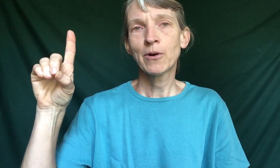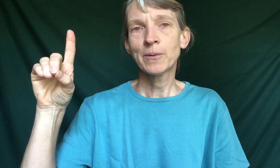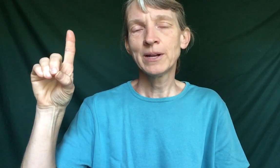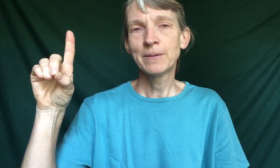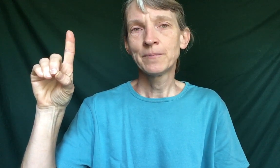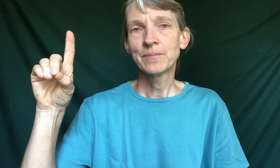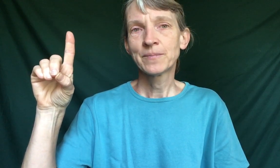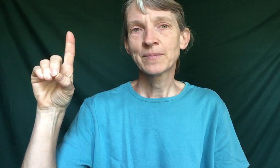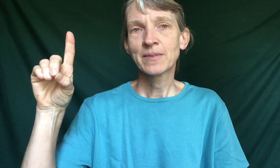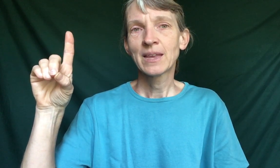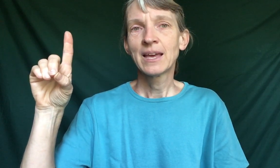forward.